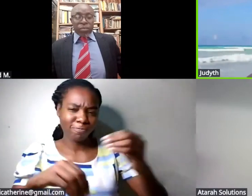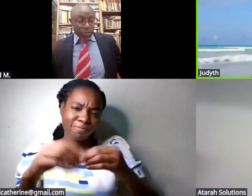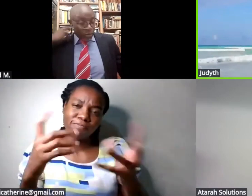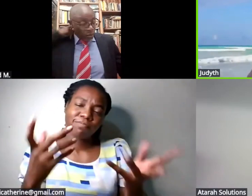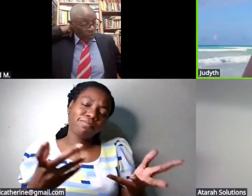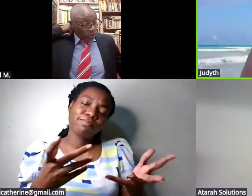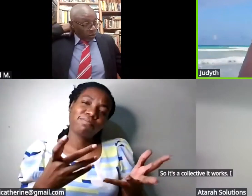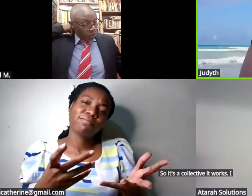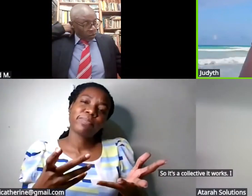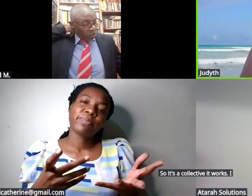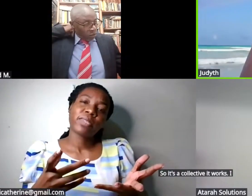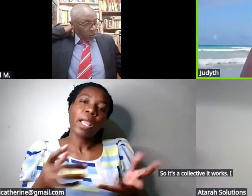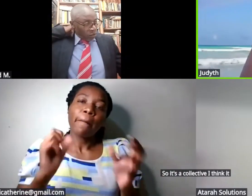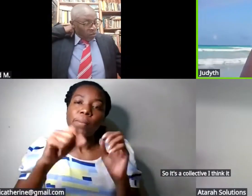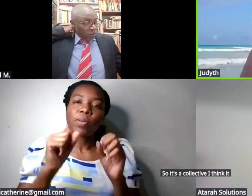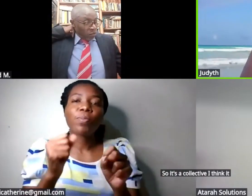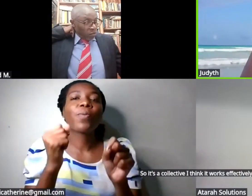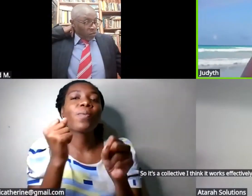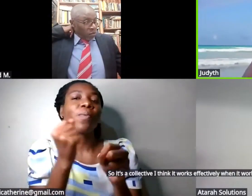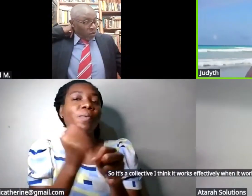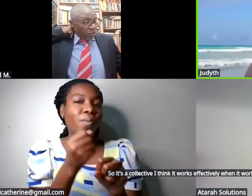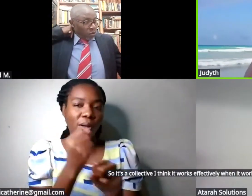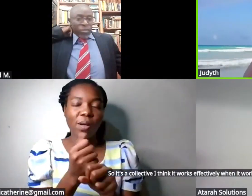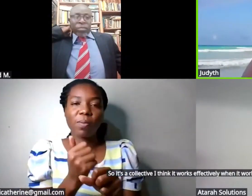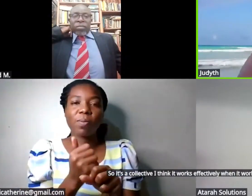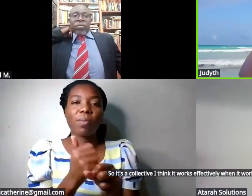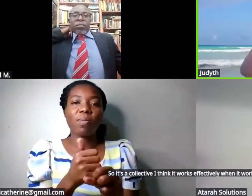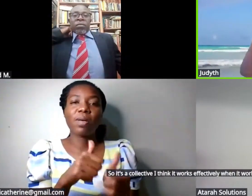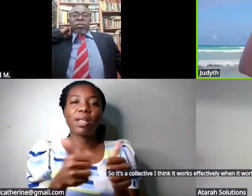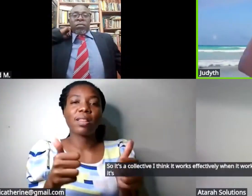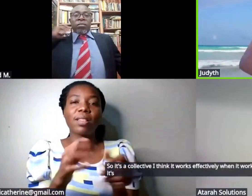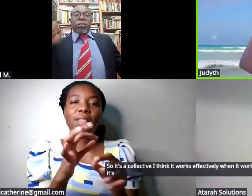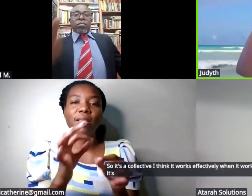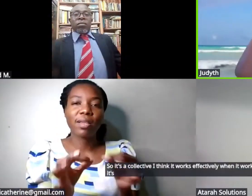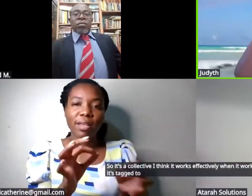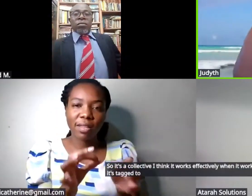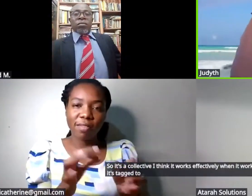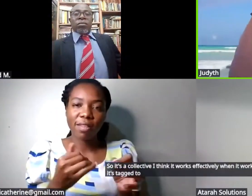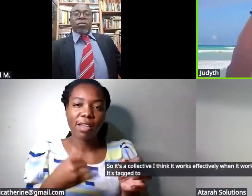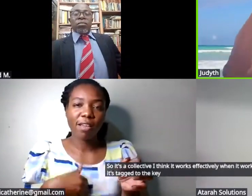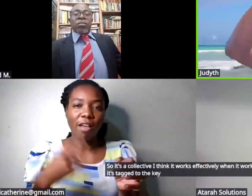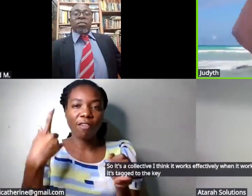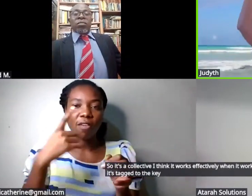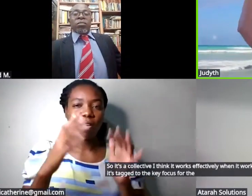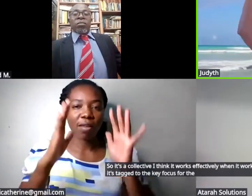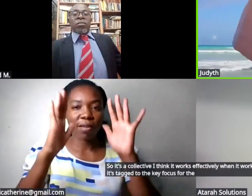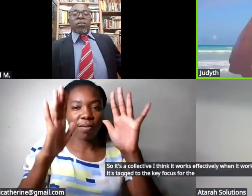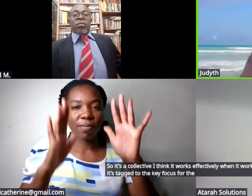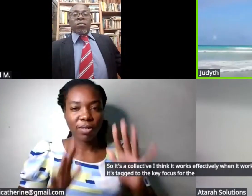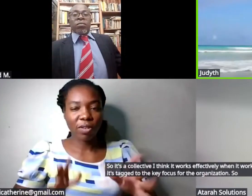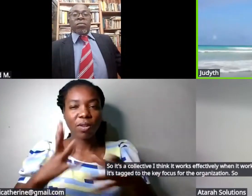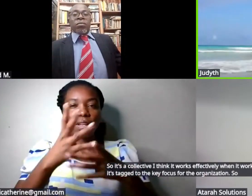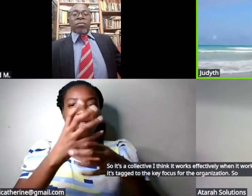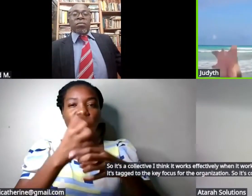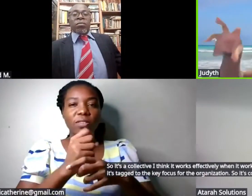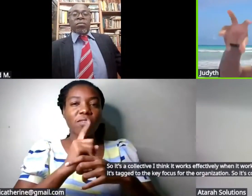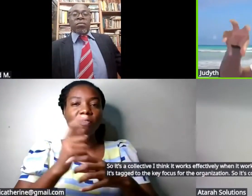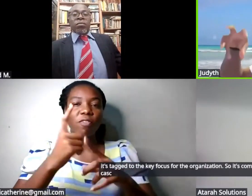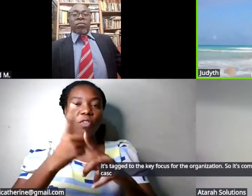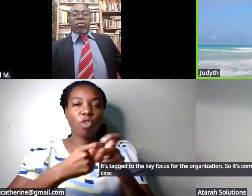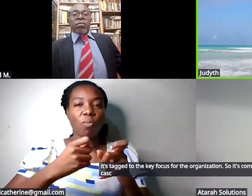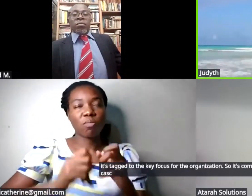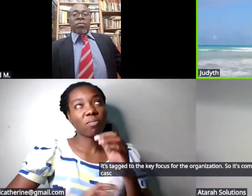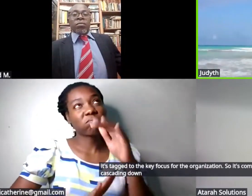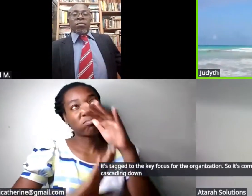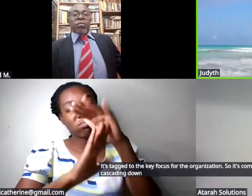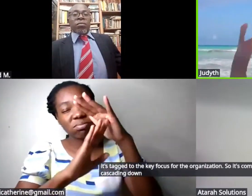I think it works effectively when it's tagged to the key focus for the organization. So it's coming from up, cascading down, and then